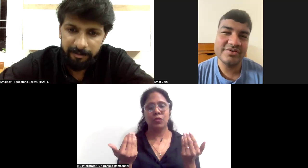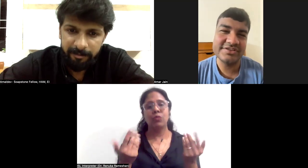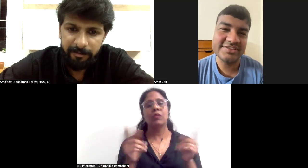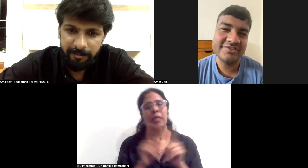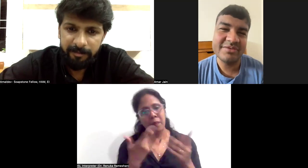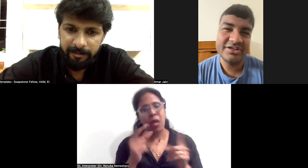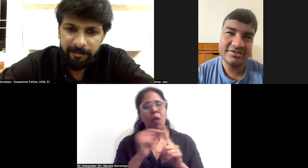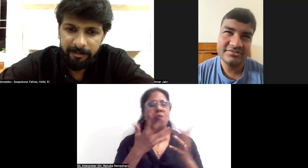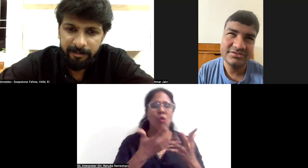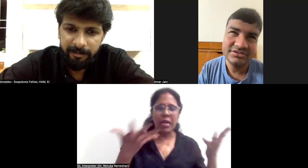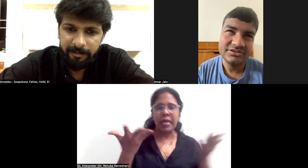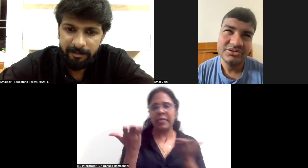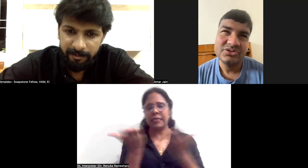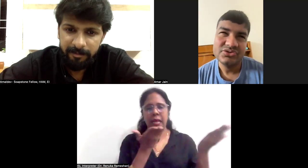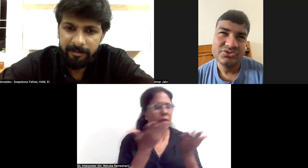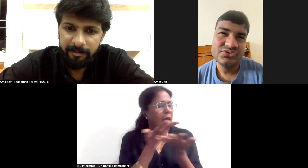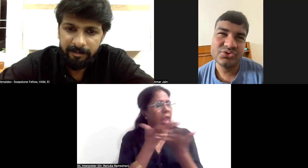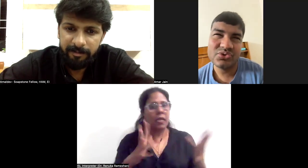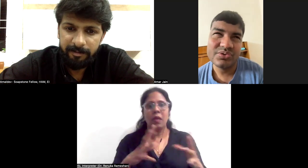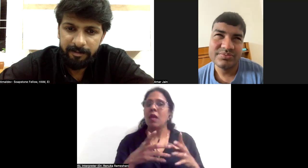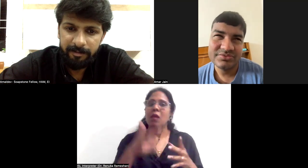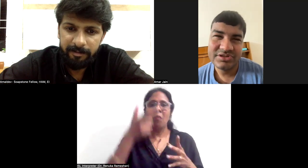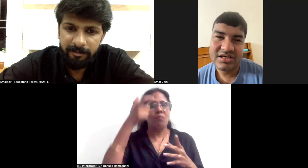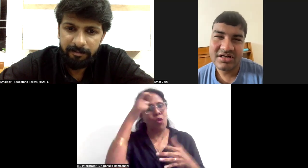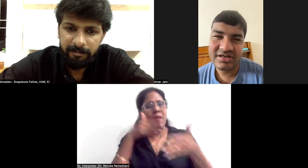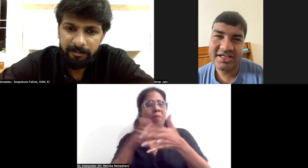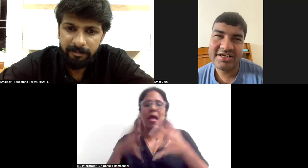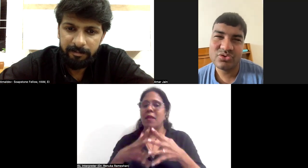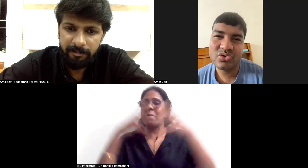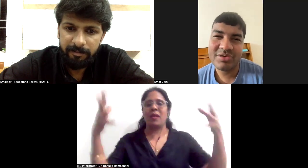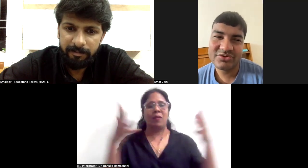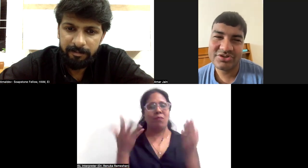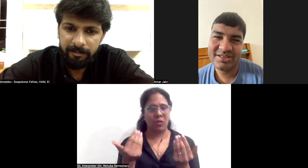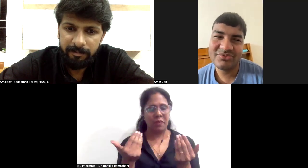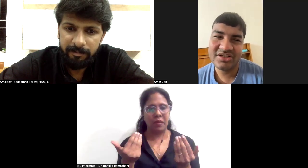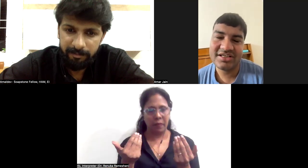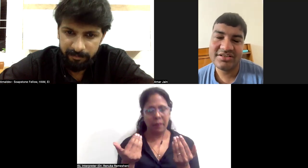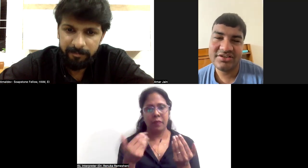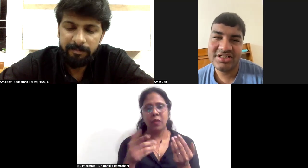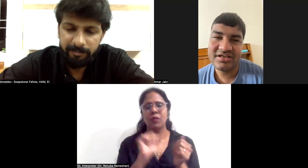products and services environment. So again, I would go back to the